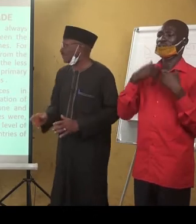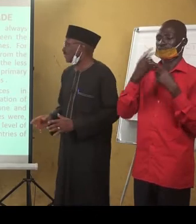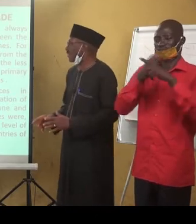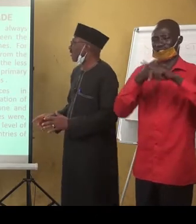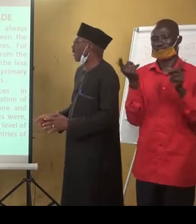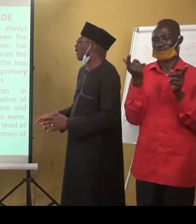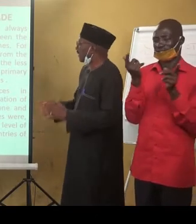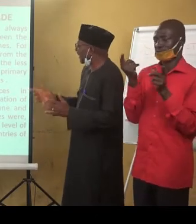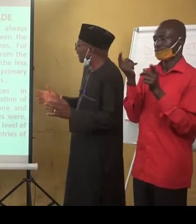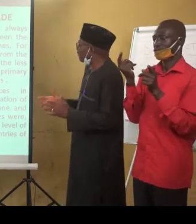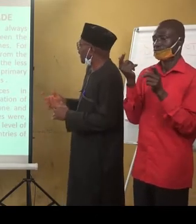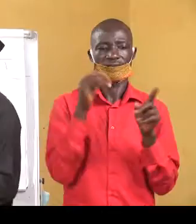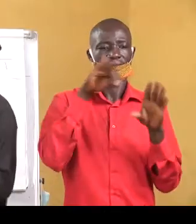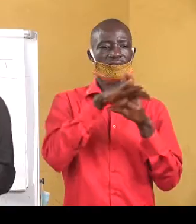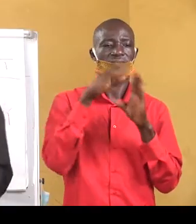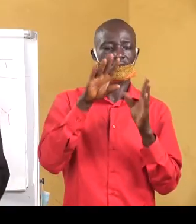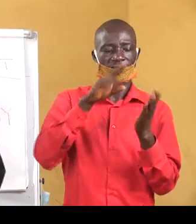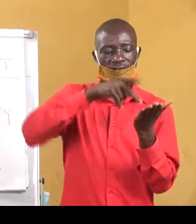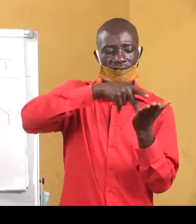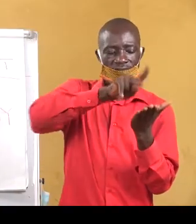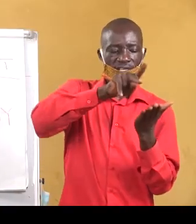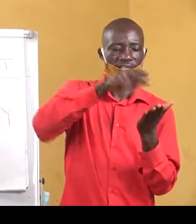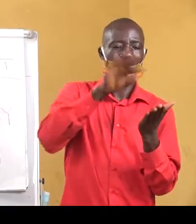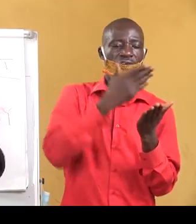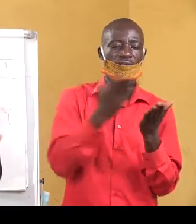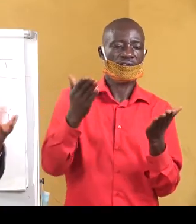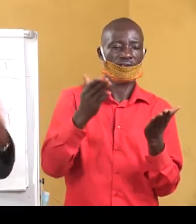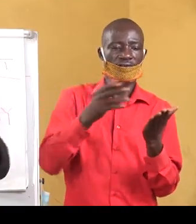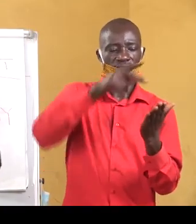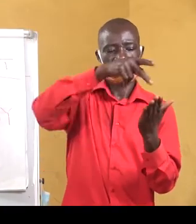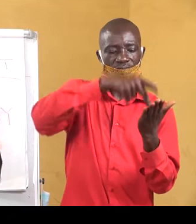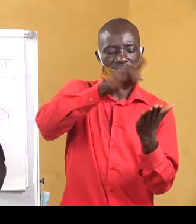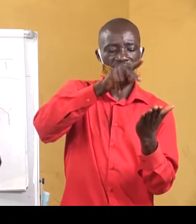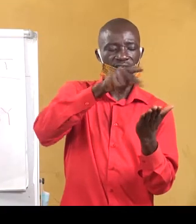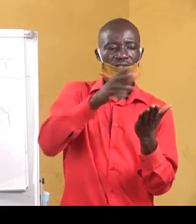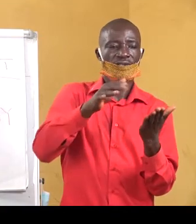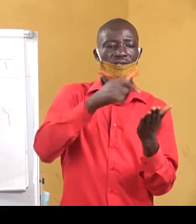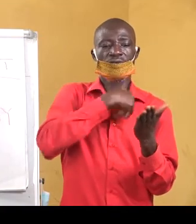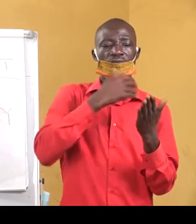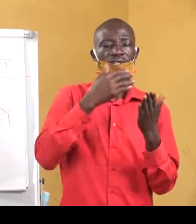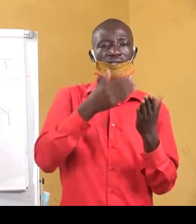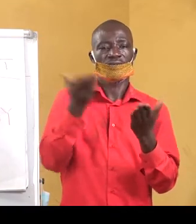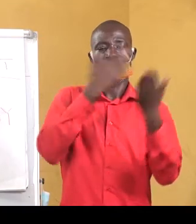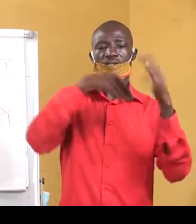disparity in the price of commodity, because most of the commodity we export